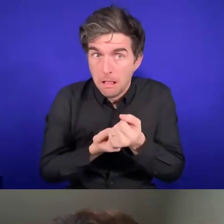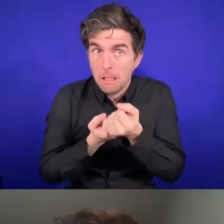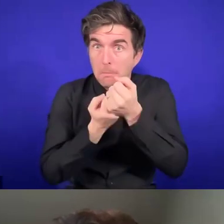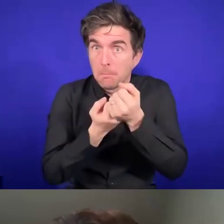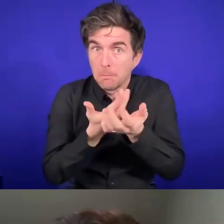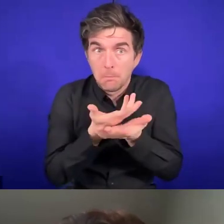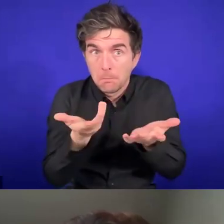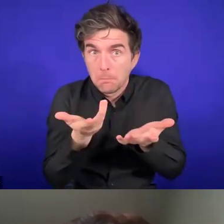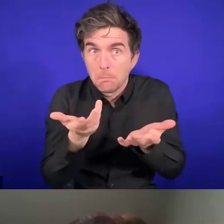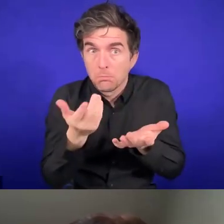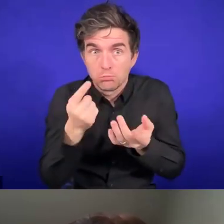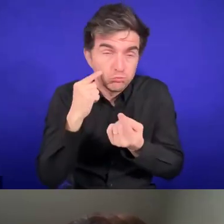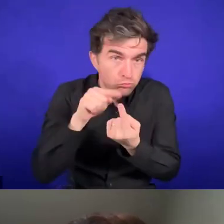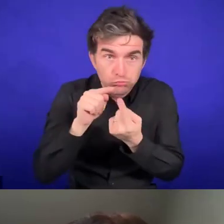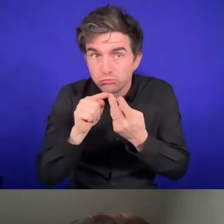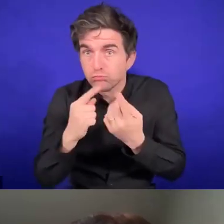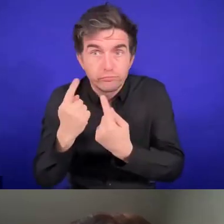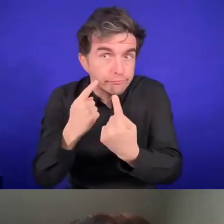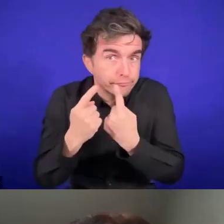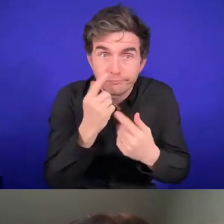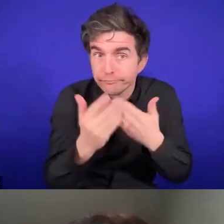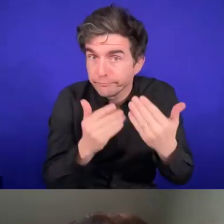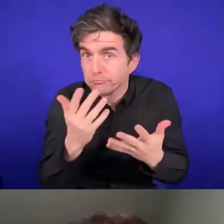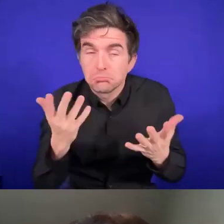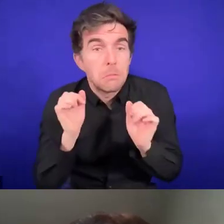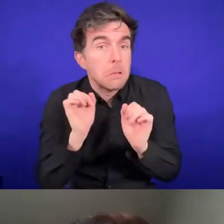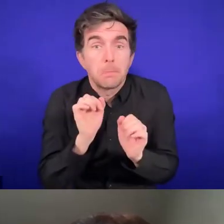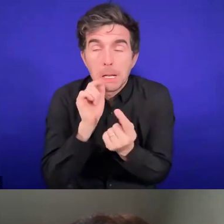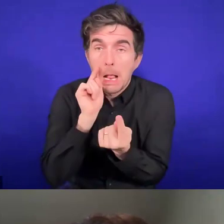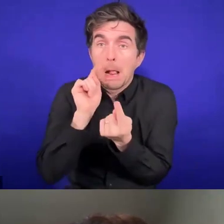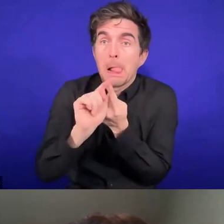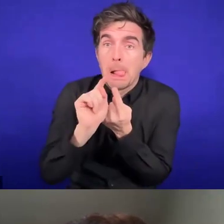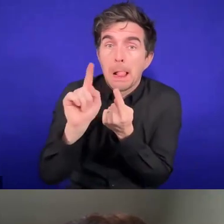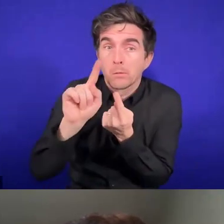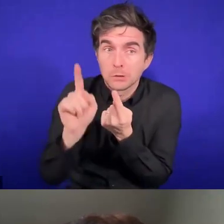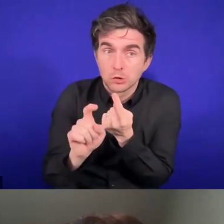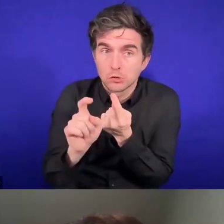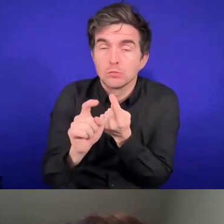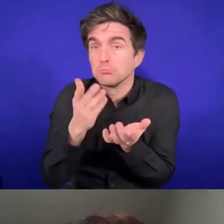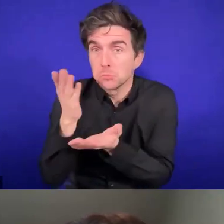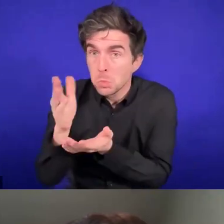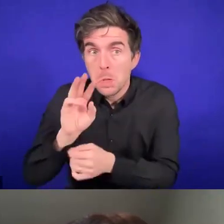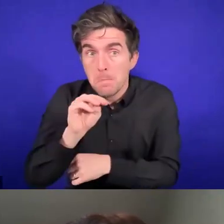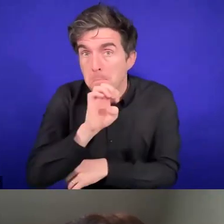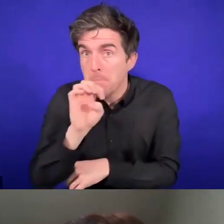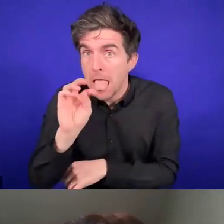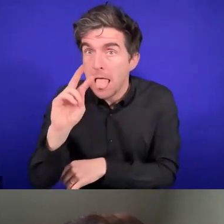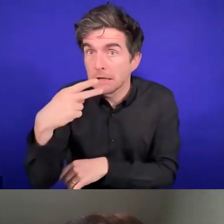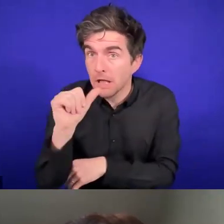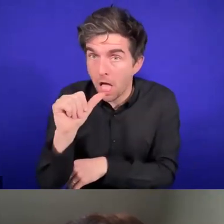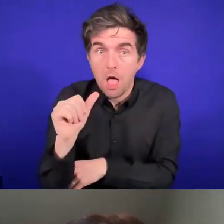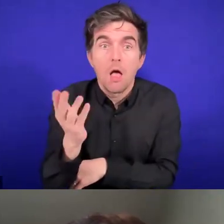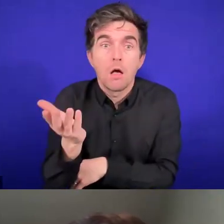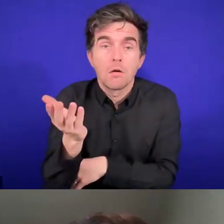Riga and whether it has design features that are targeted to the specificities of tribal populations